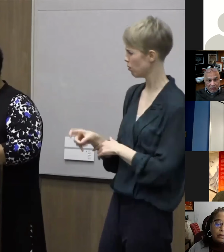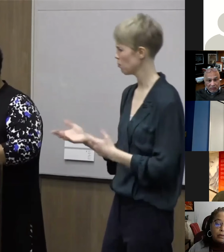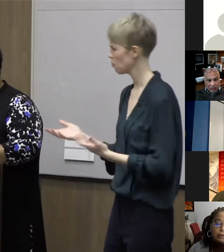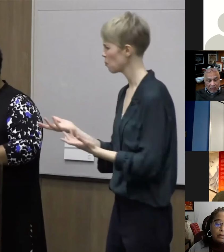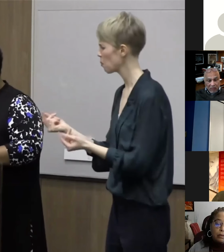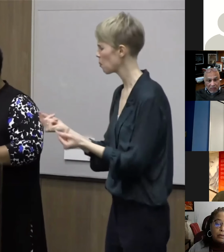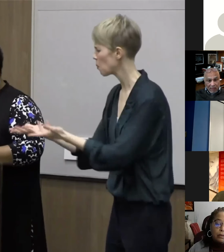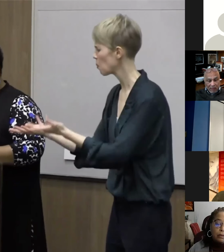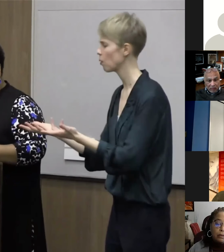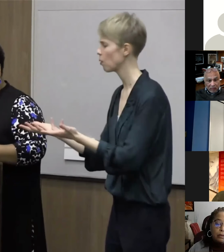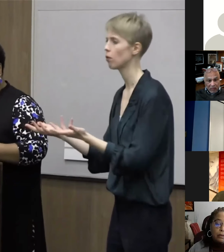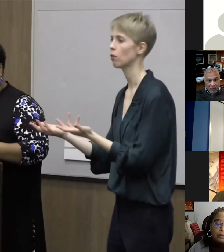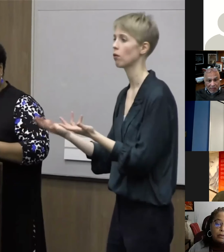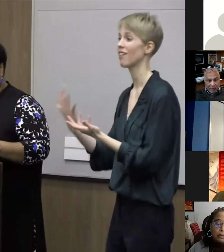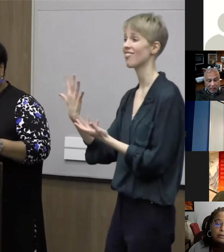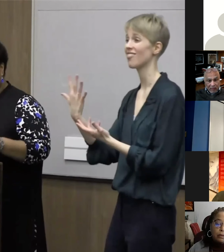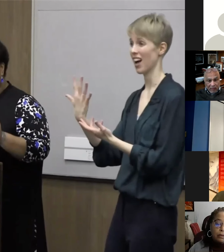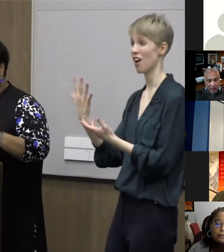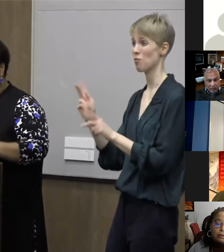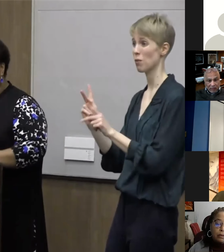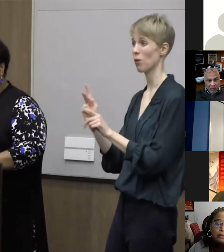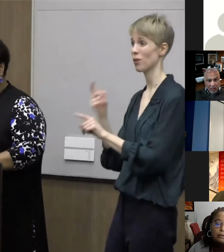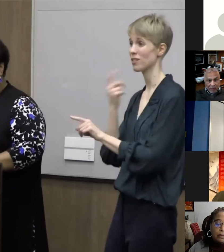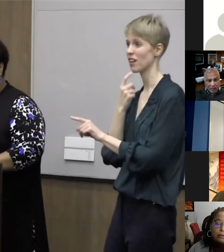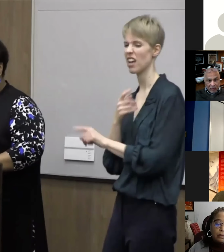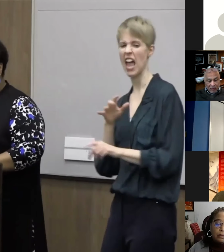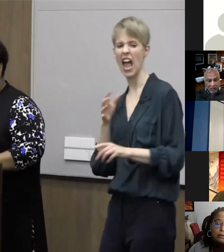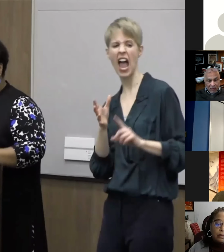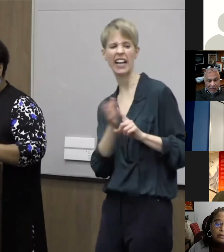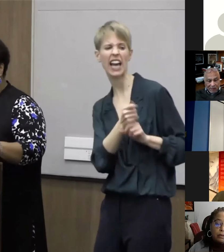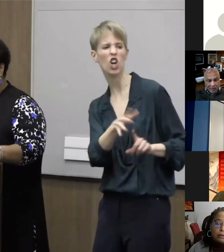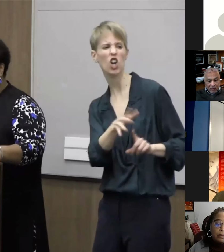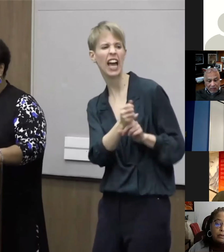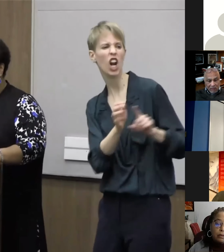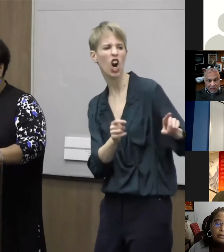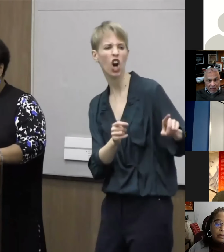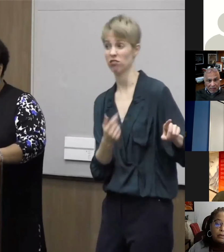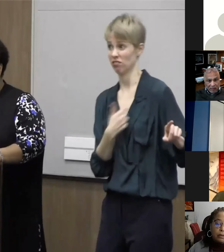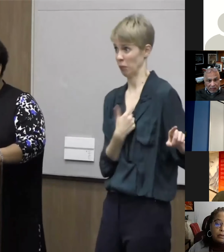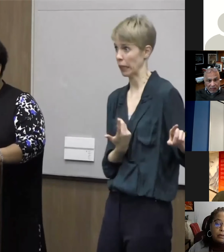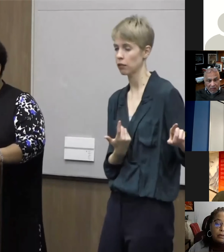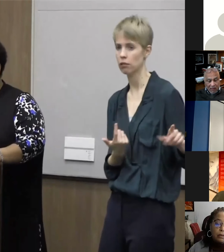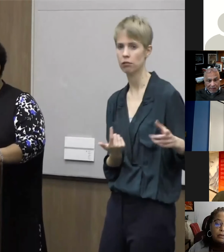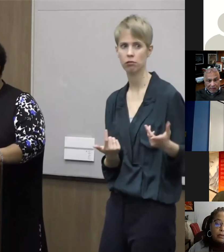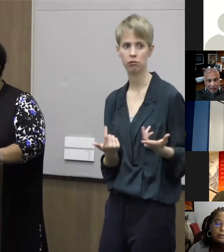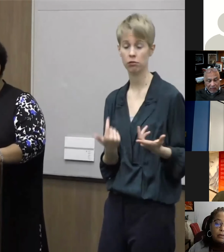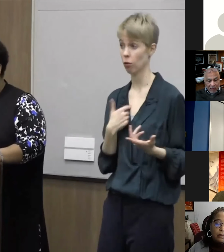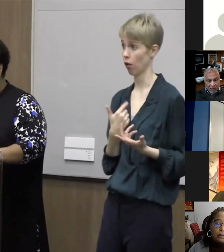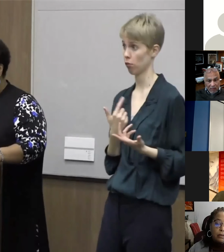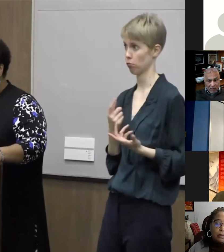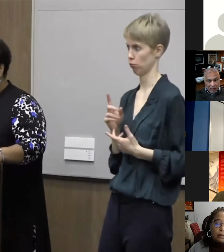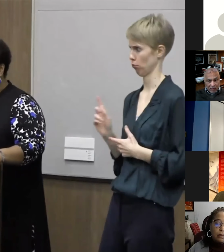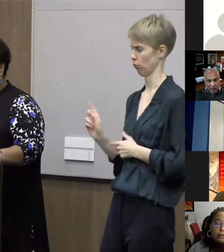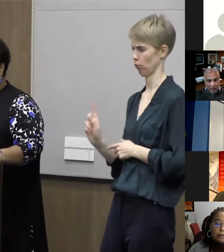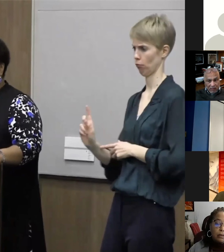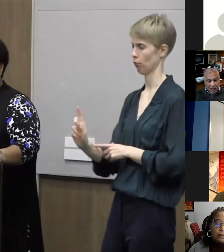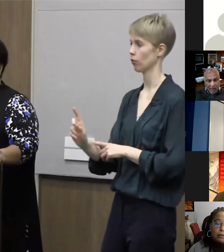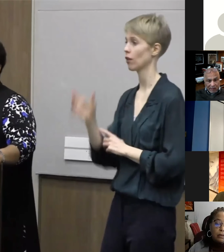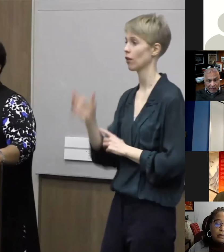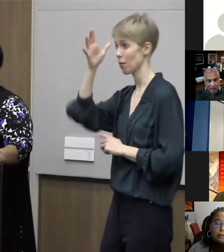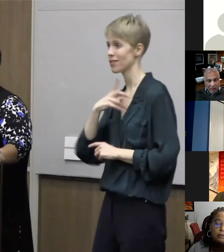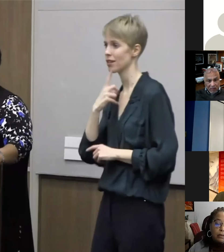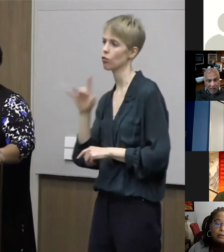workers was in and said, "Get that one there." And when I went to get to the car, that man told me